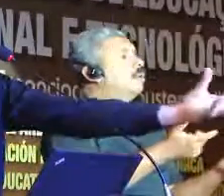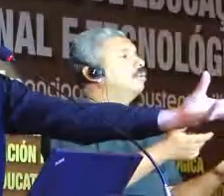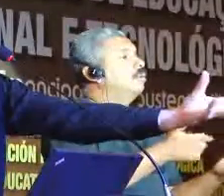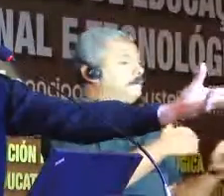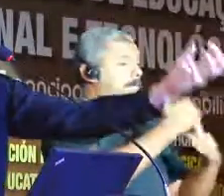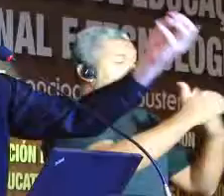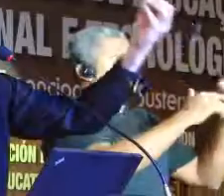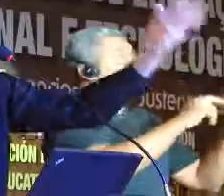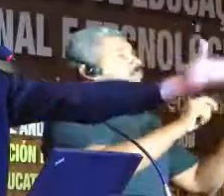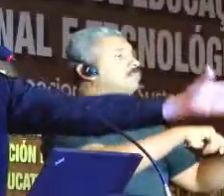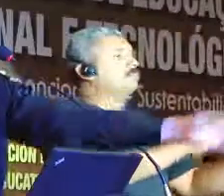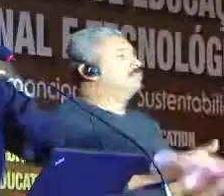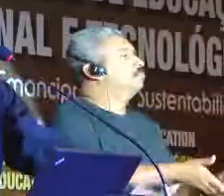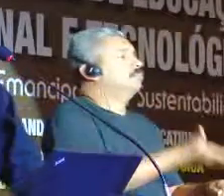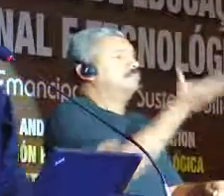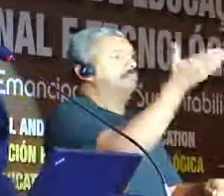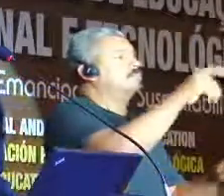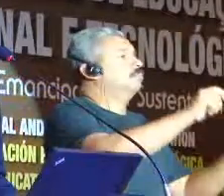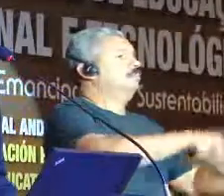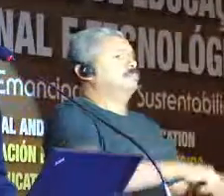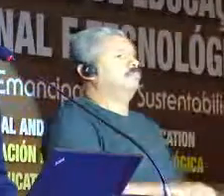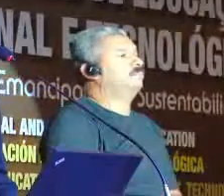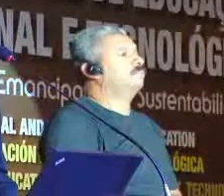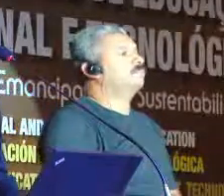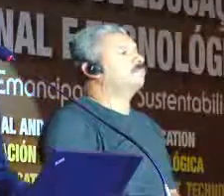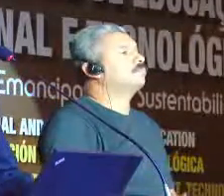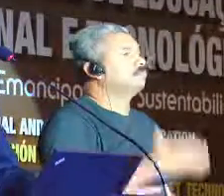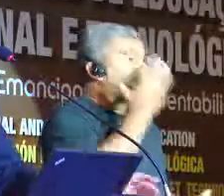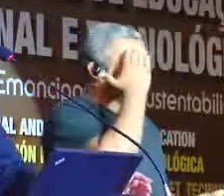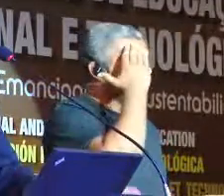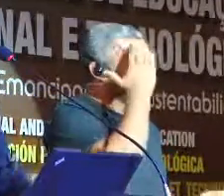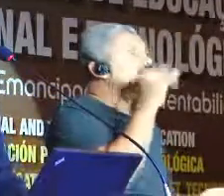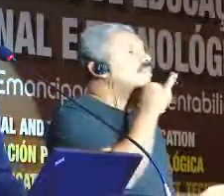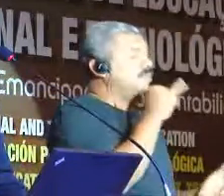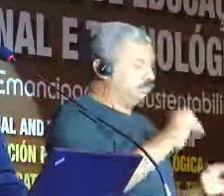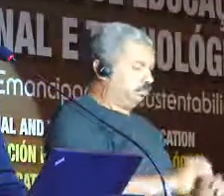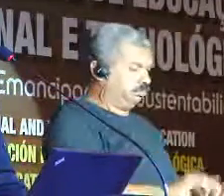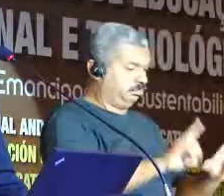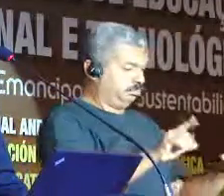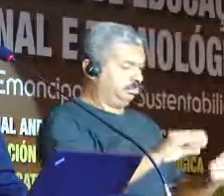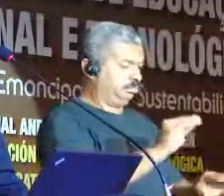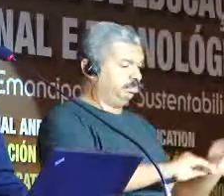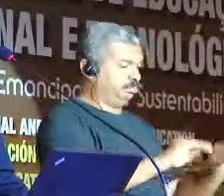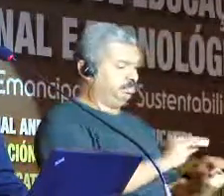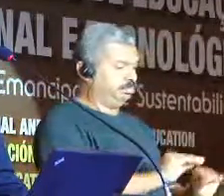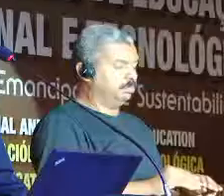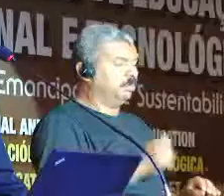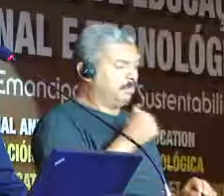and innovate all the time. This is what we should be teaching.